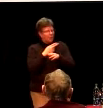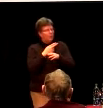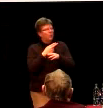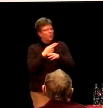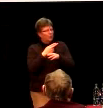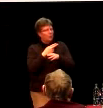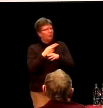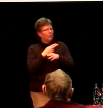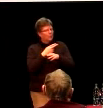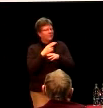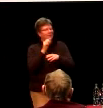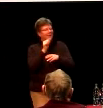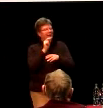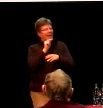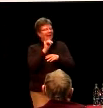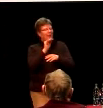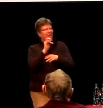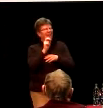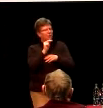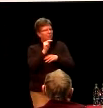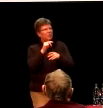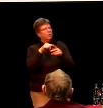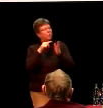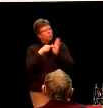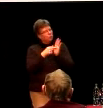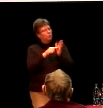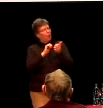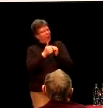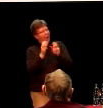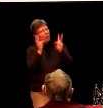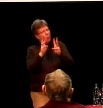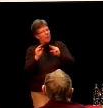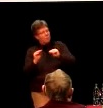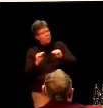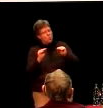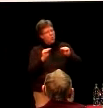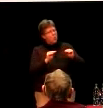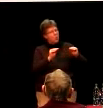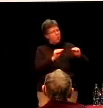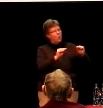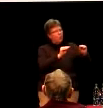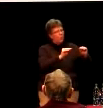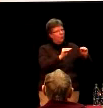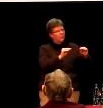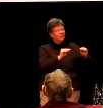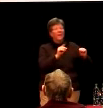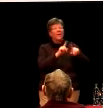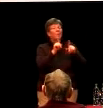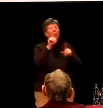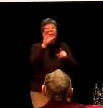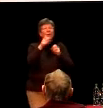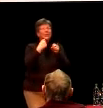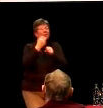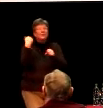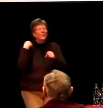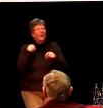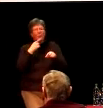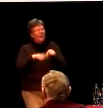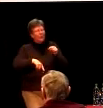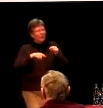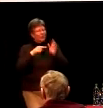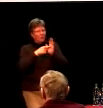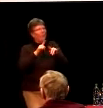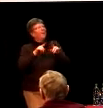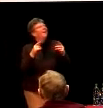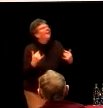This is the way we wanted to illustrate wind hundreds of years ago. We couldn't animate things on the page, and